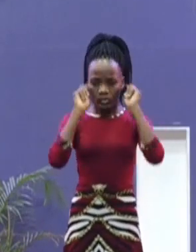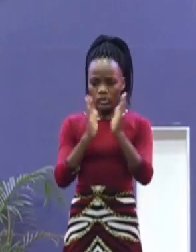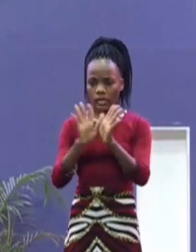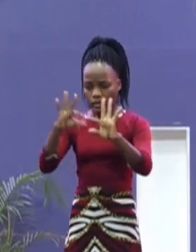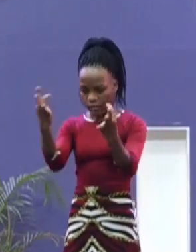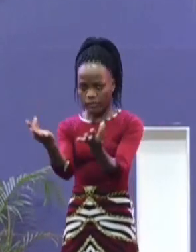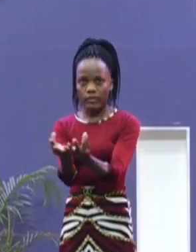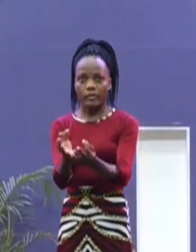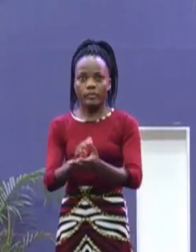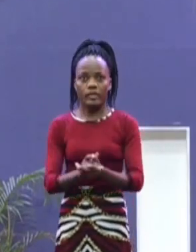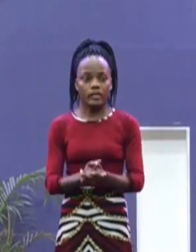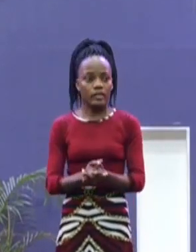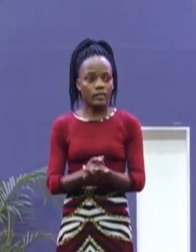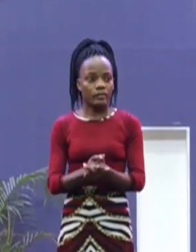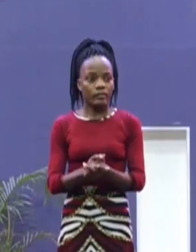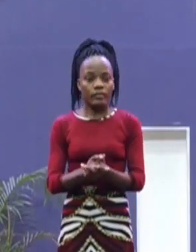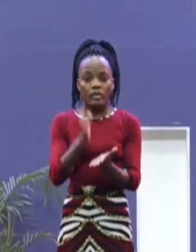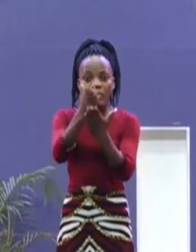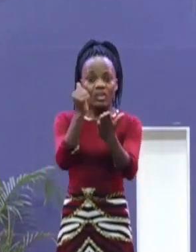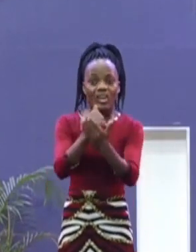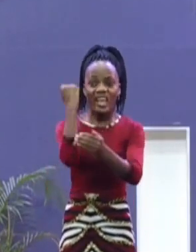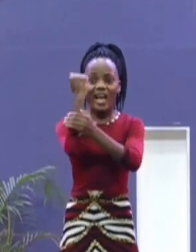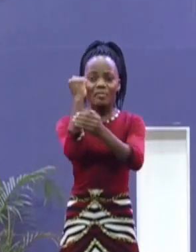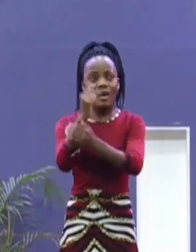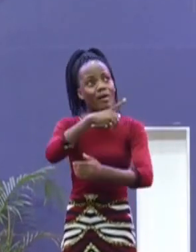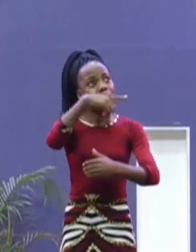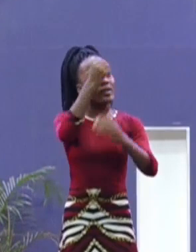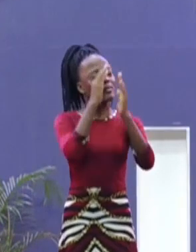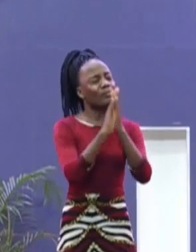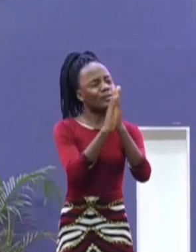the account of Abraham's intercession,